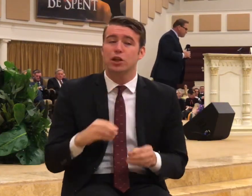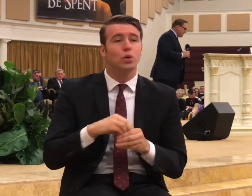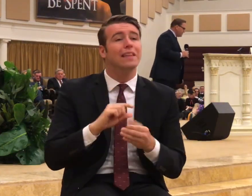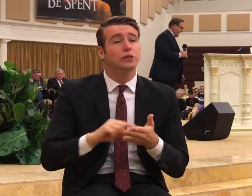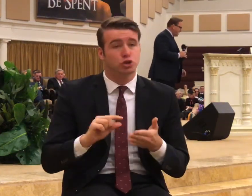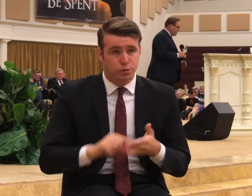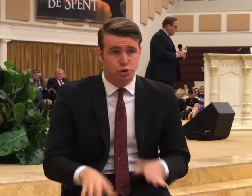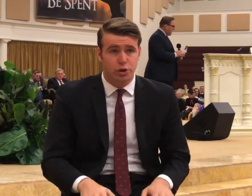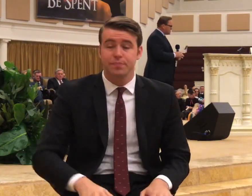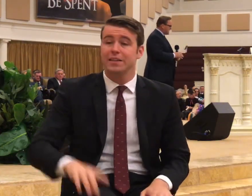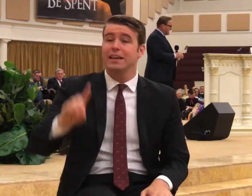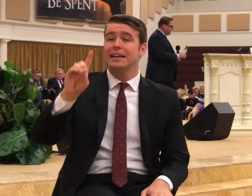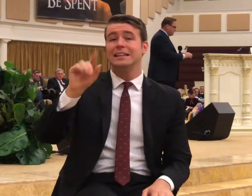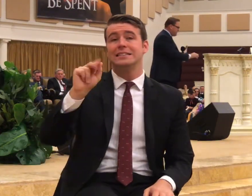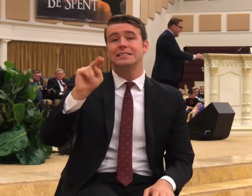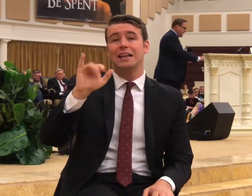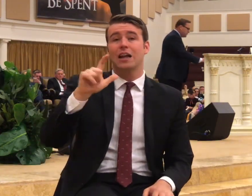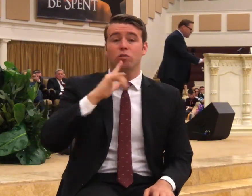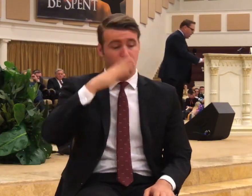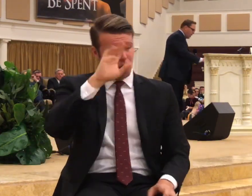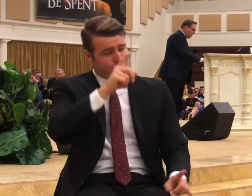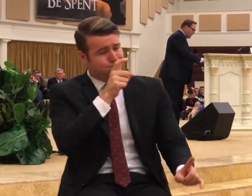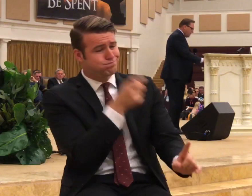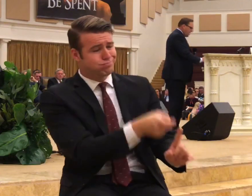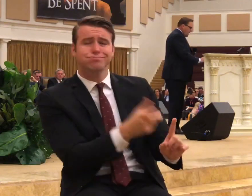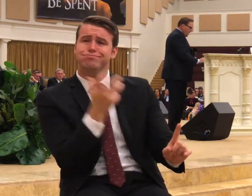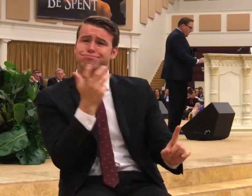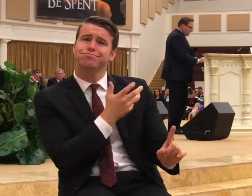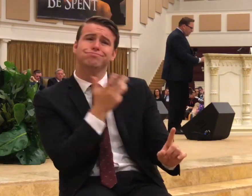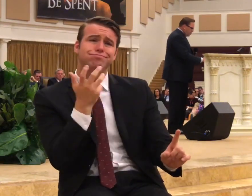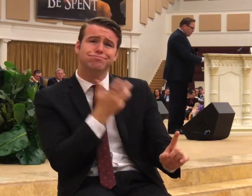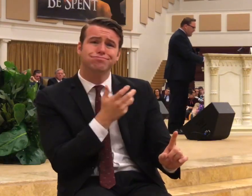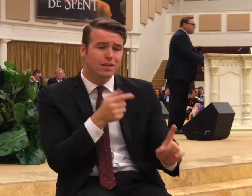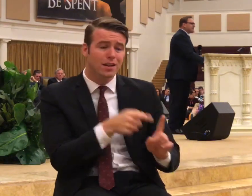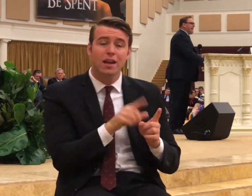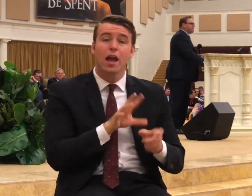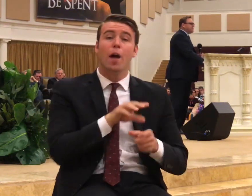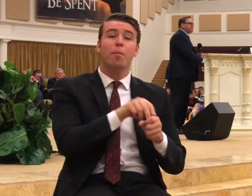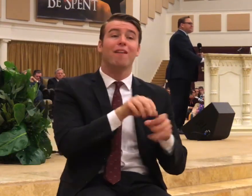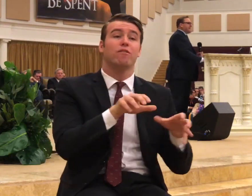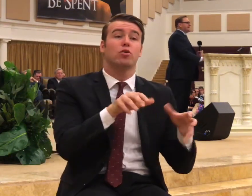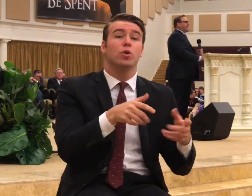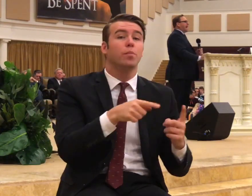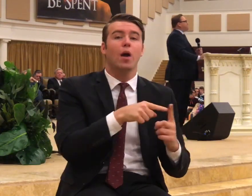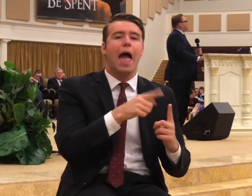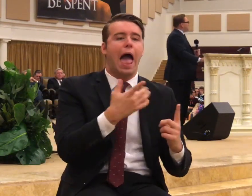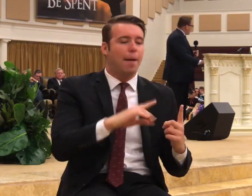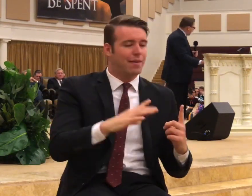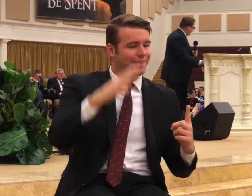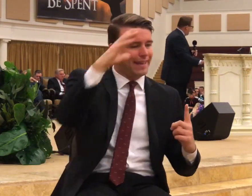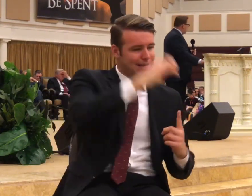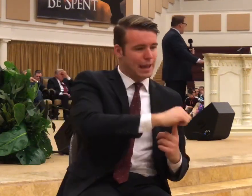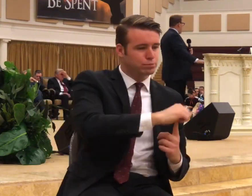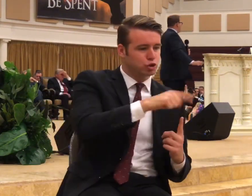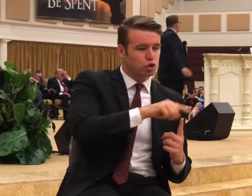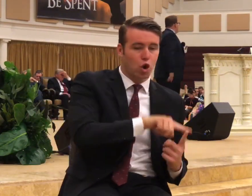scripture. Daniel was a gifted man. He was part of the group that was captured, taken captive, and taken to Babylon